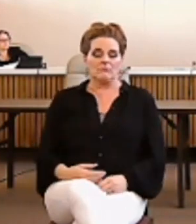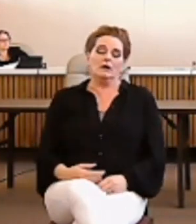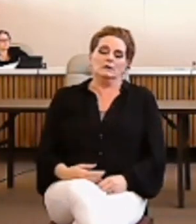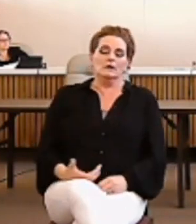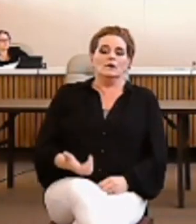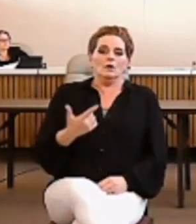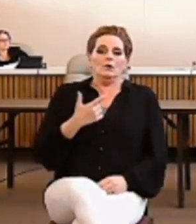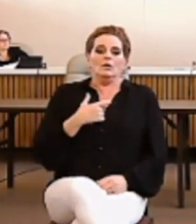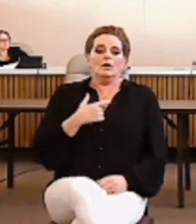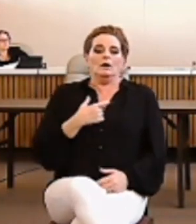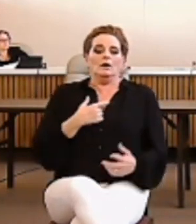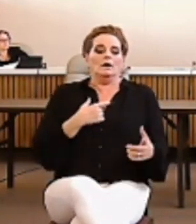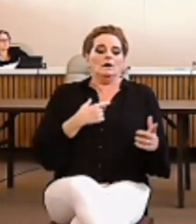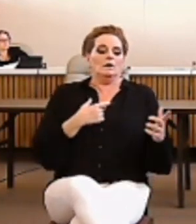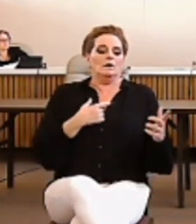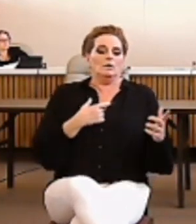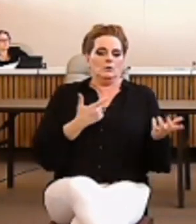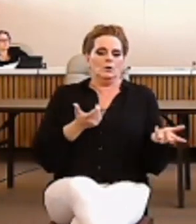way, we never have overridden it in the past.